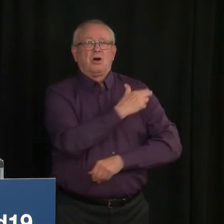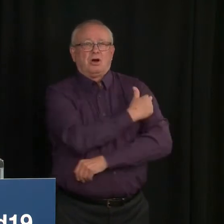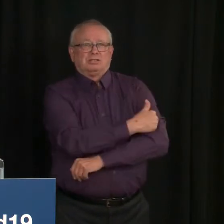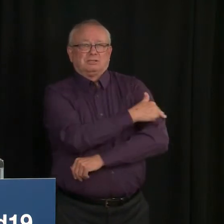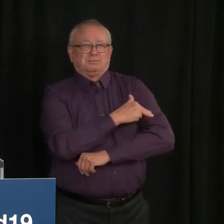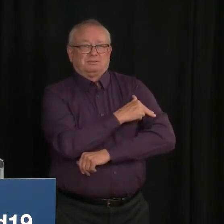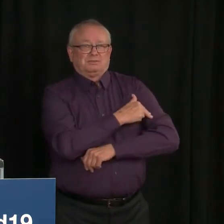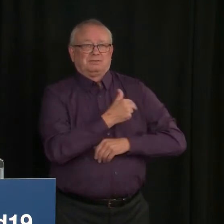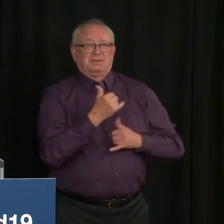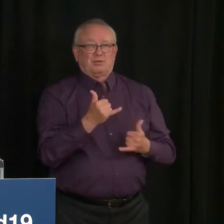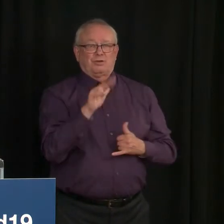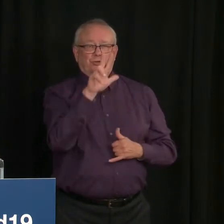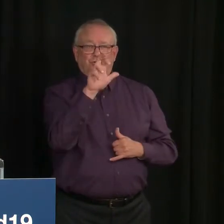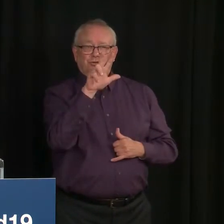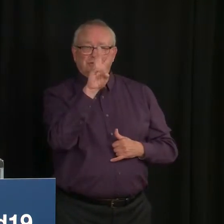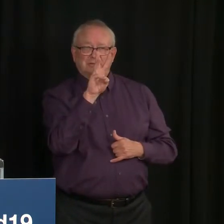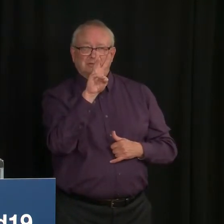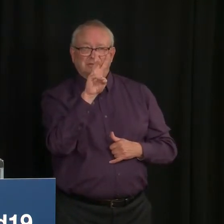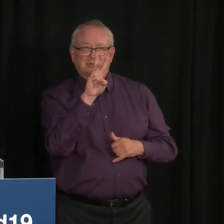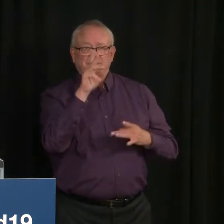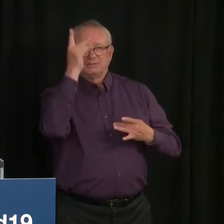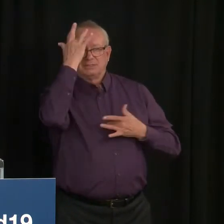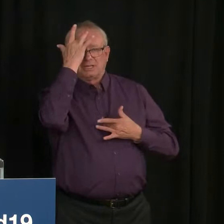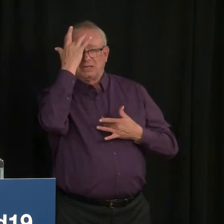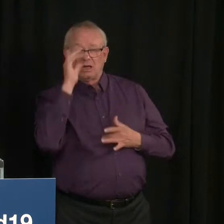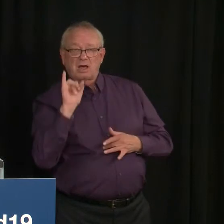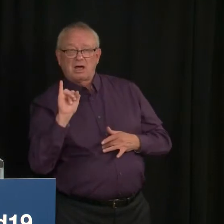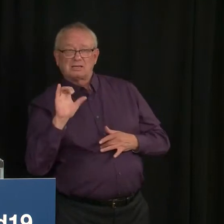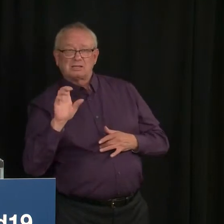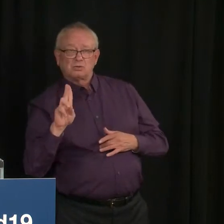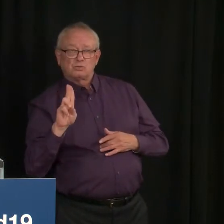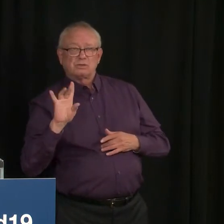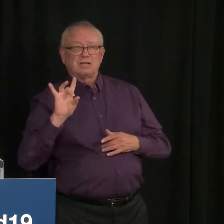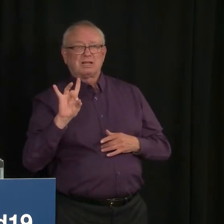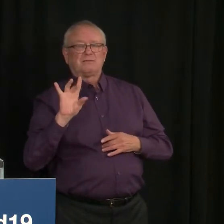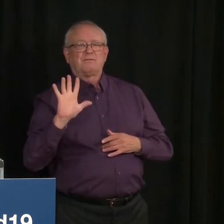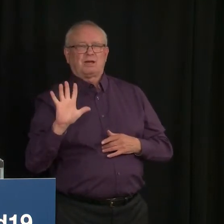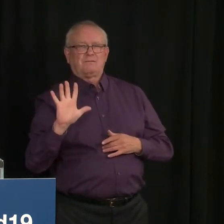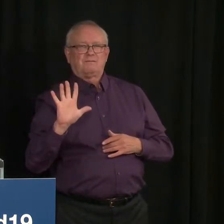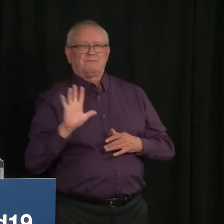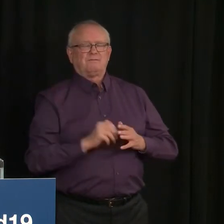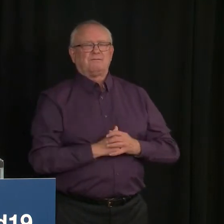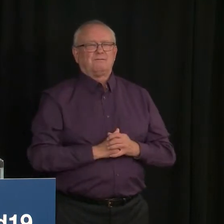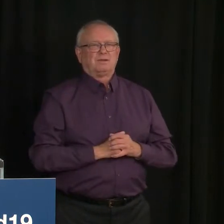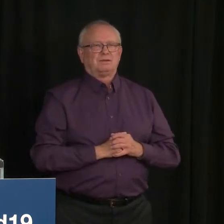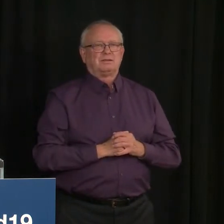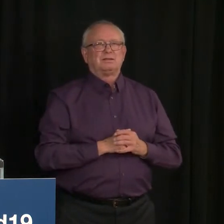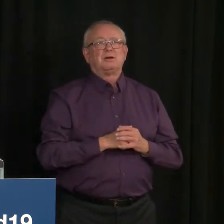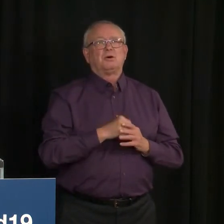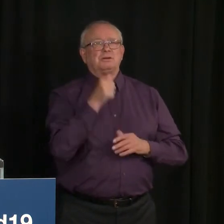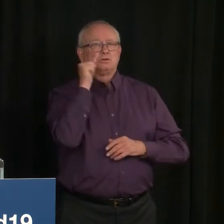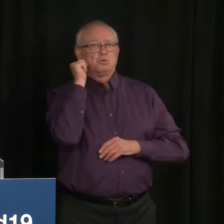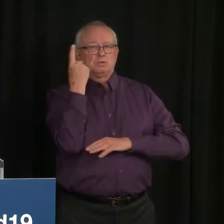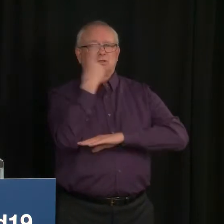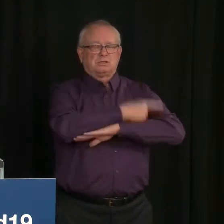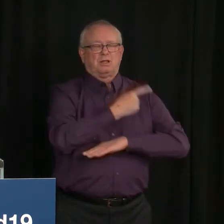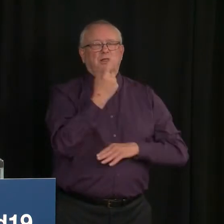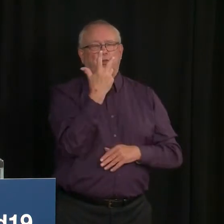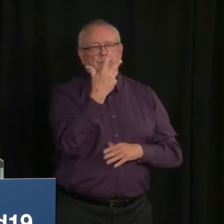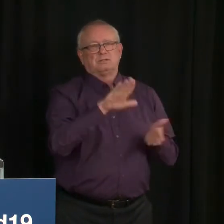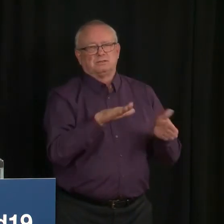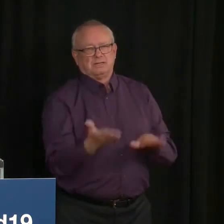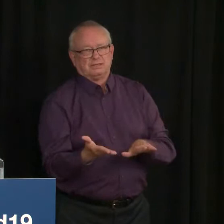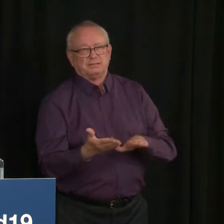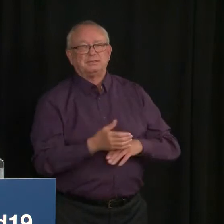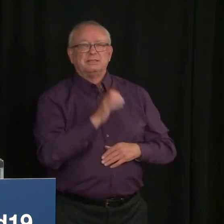new deaths were reported to Alberta Health in the last 24 hours. They were between the ages of 48 and